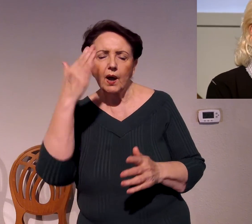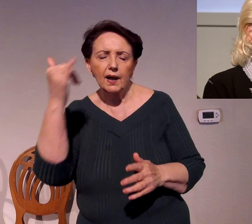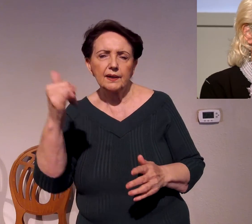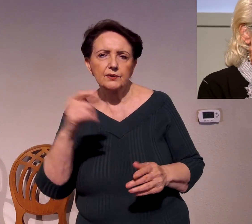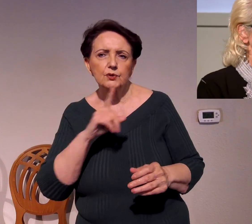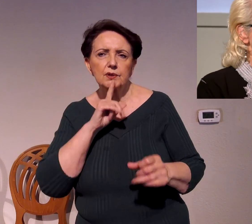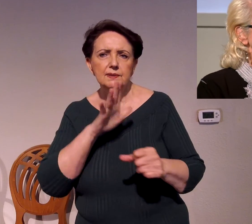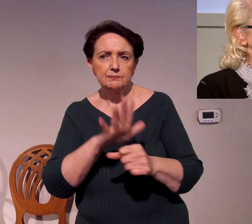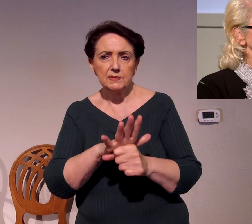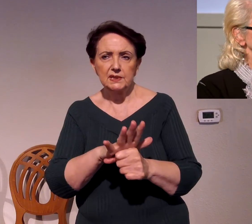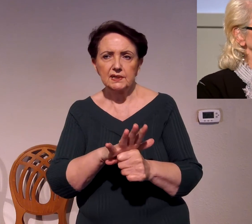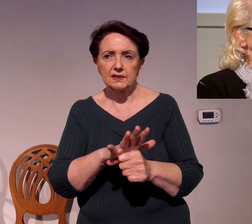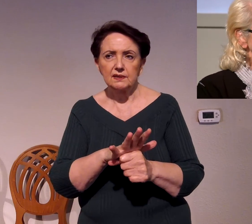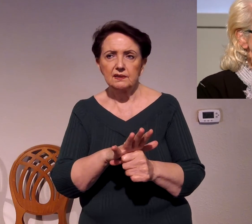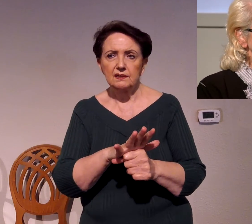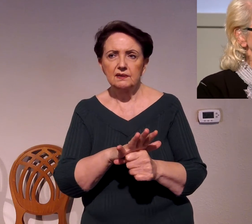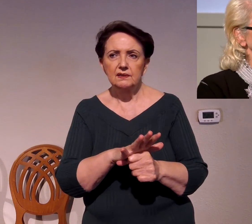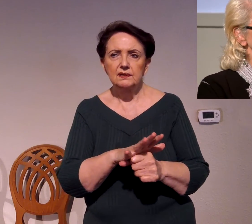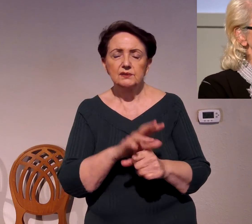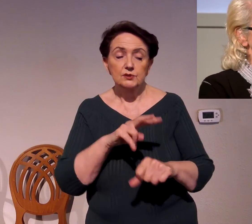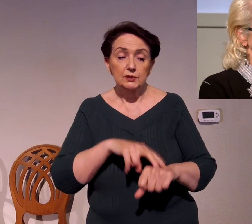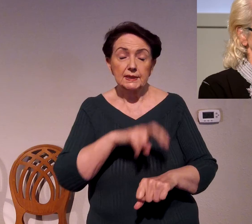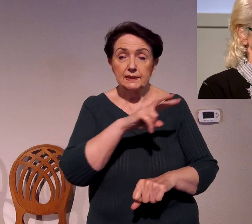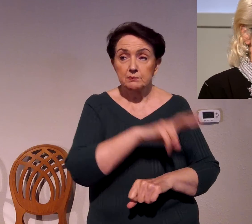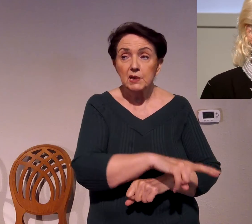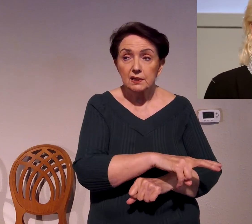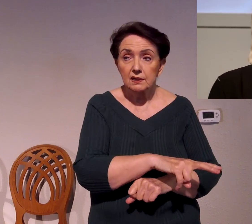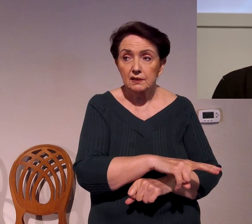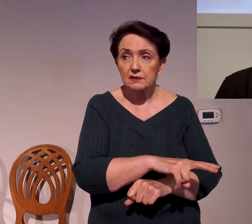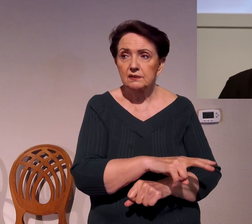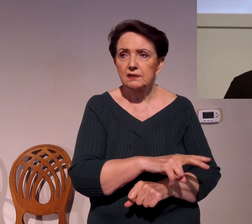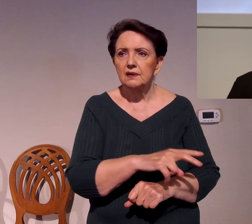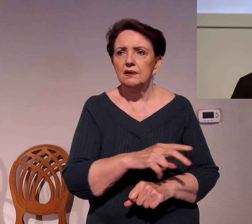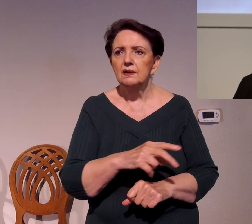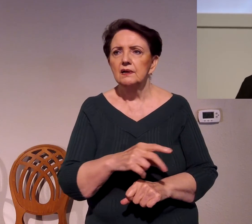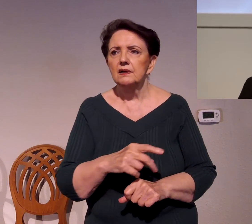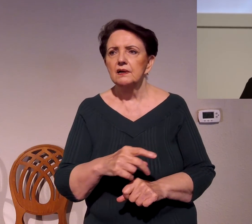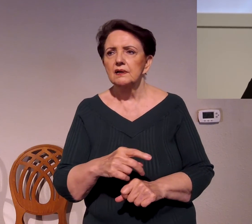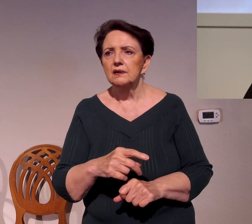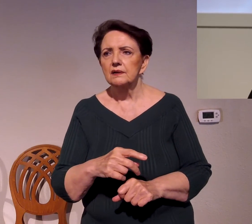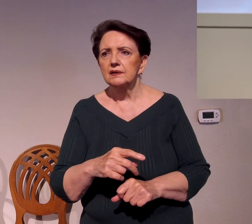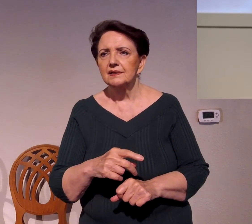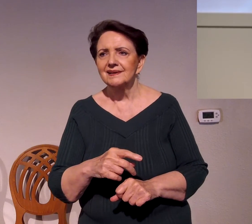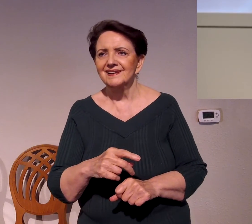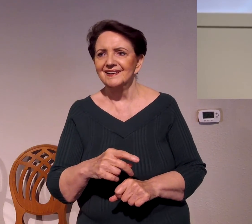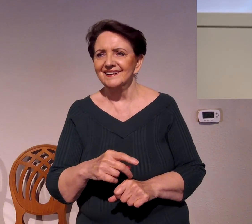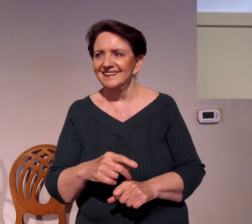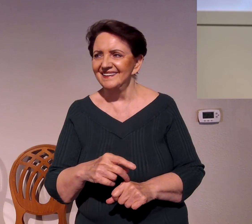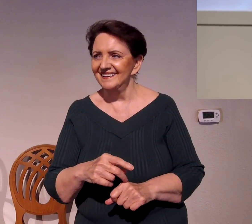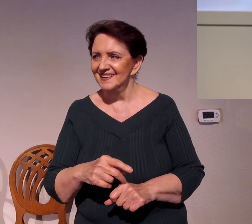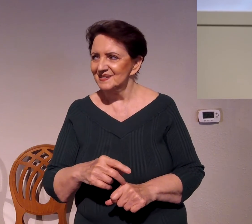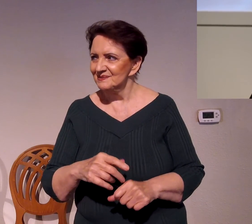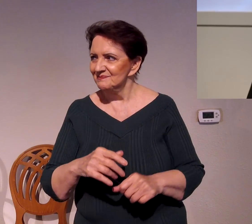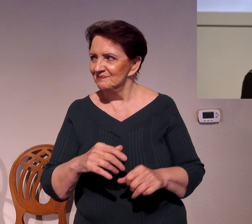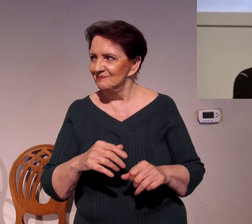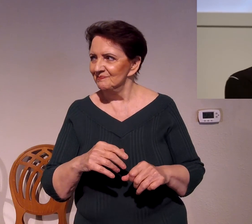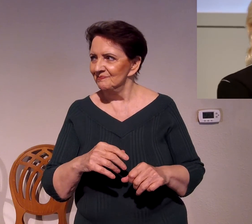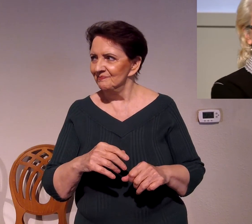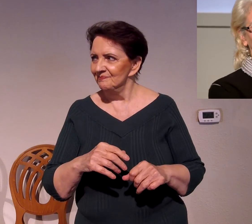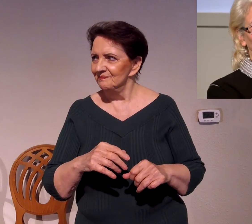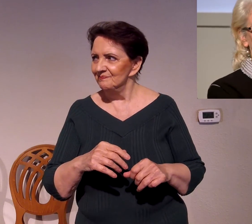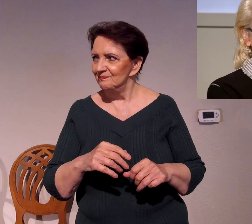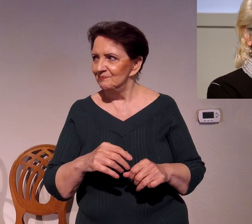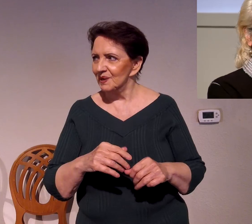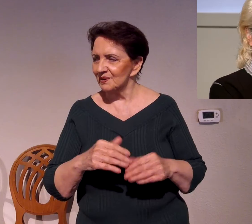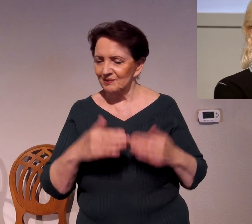committed not only to leaping, but staying leapt. Is that? I'm sure that's the